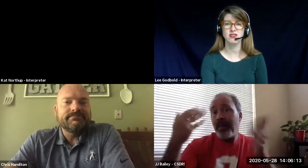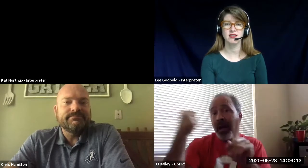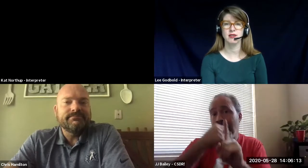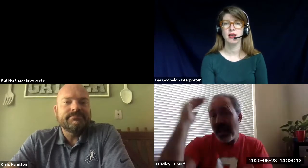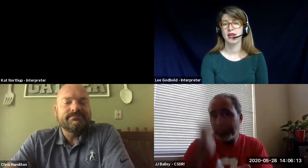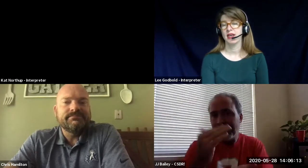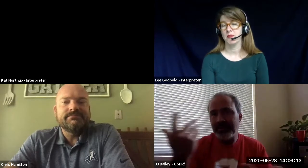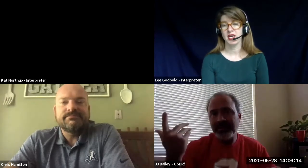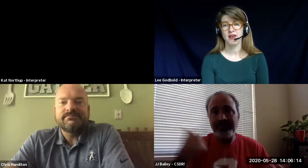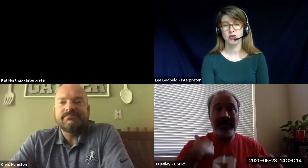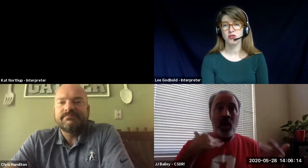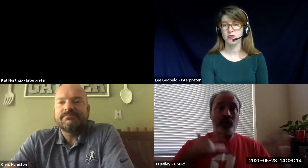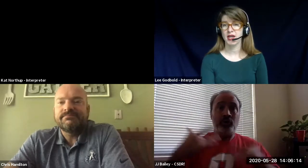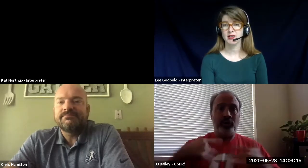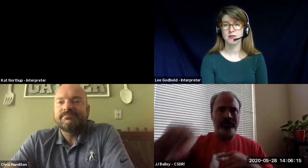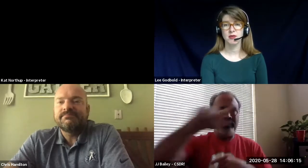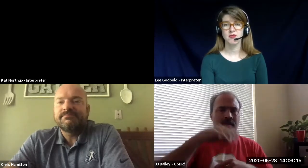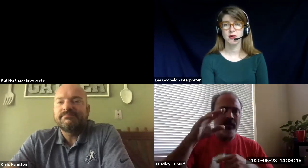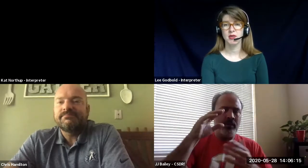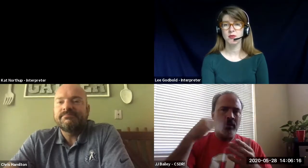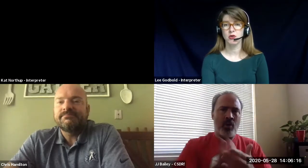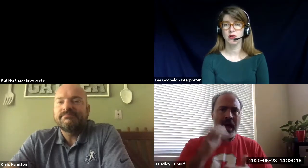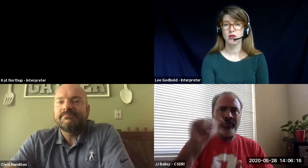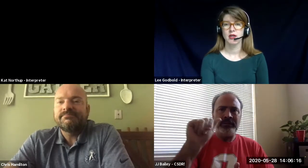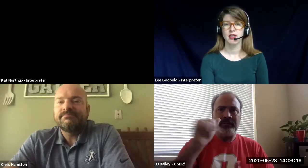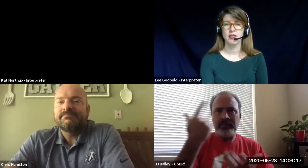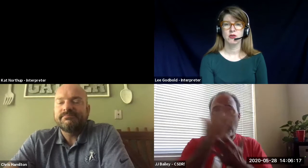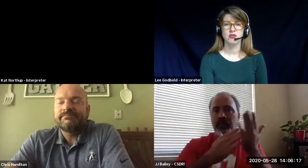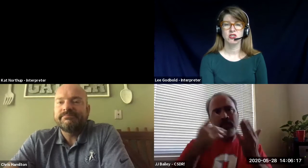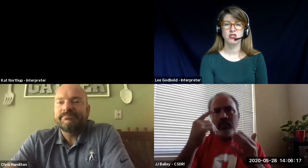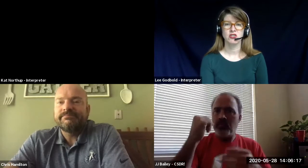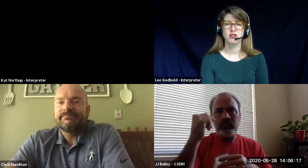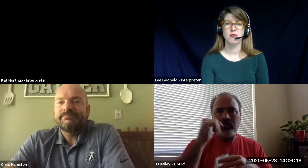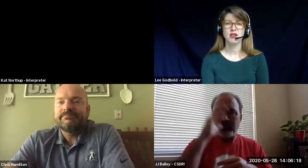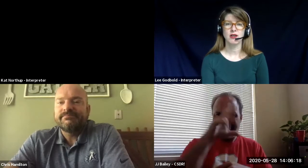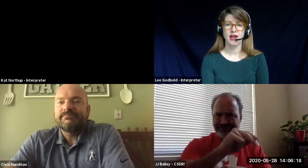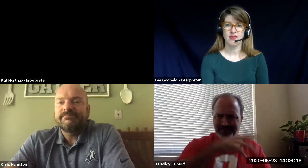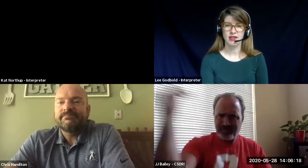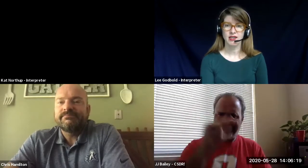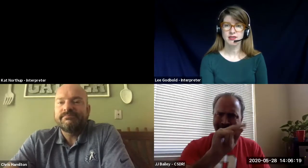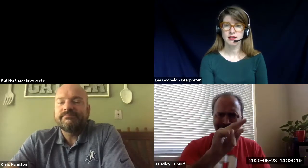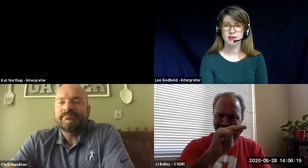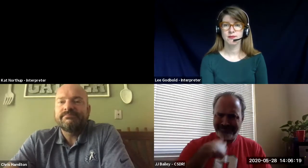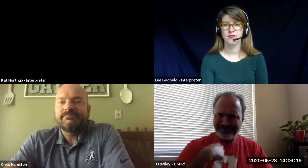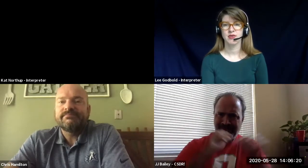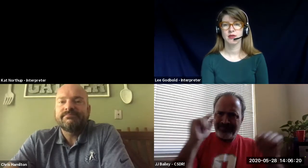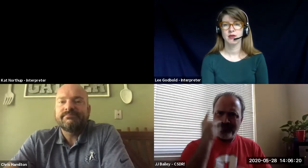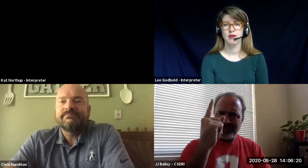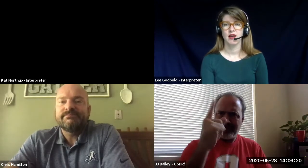and it may have a huge impact. It may be very minimal. I know there's concerns among our athletes of